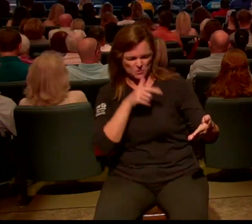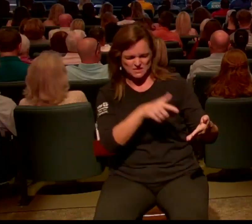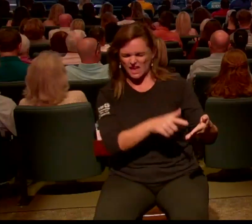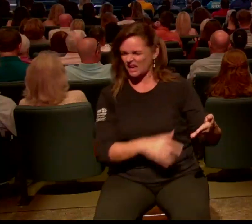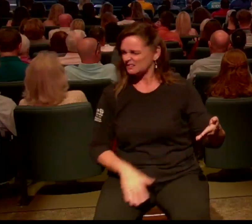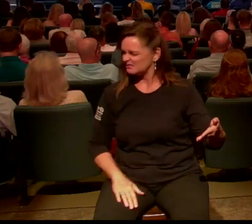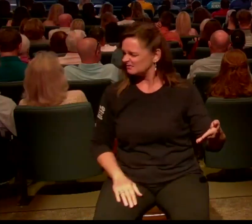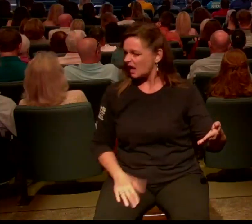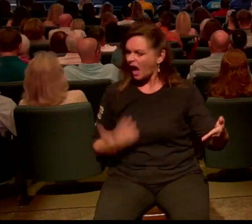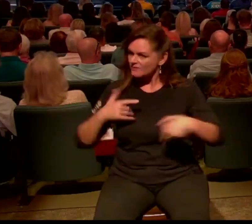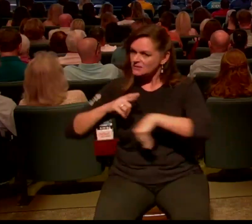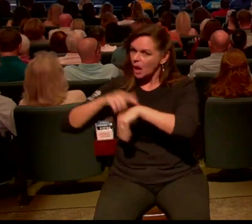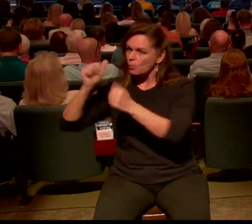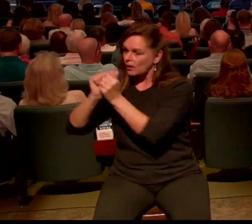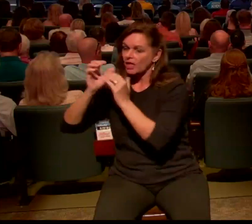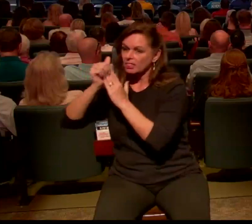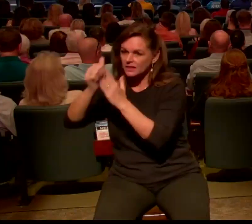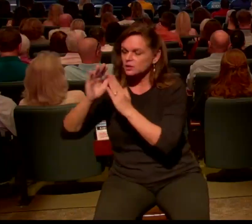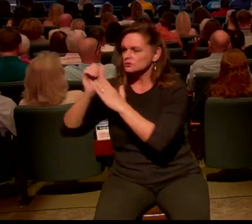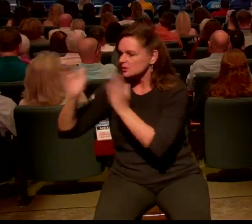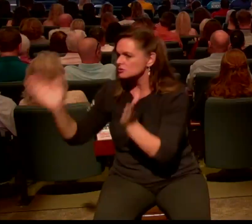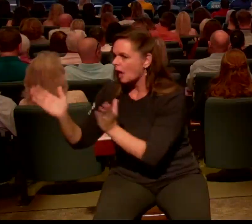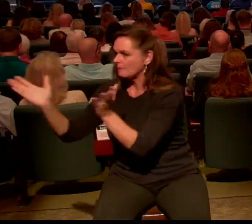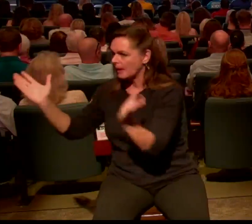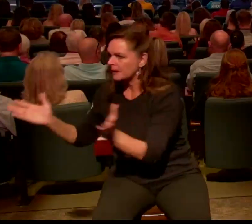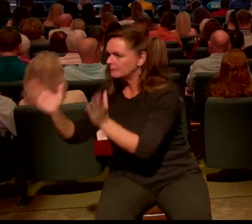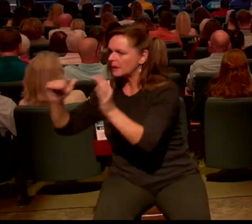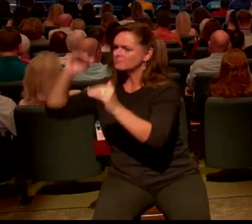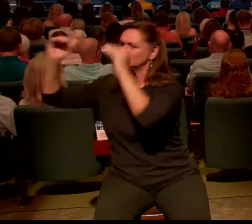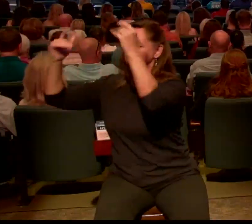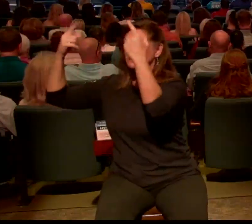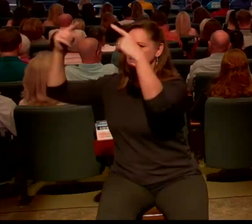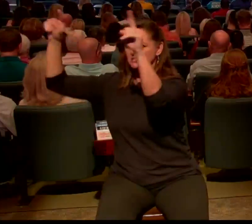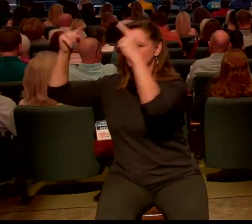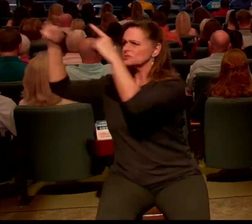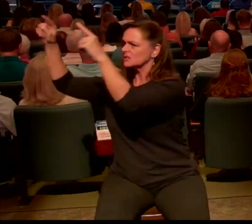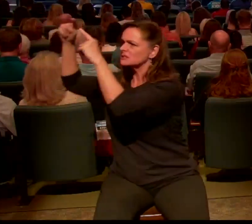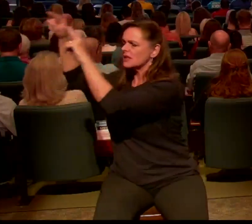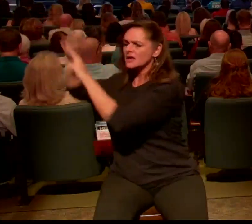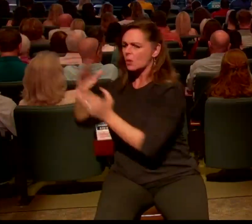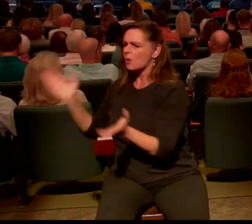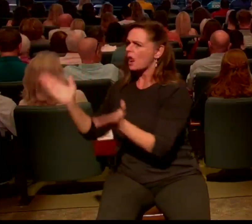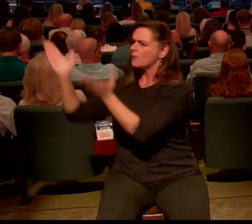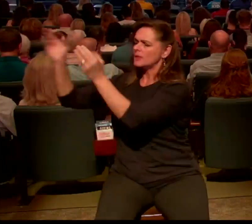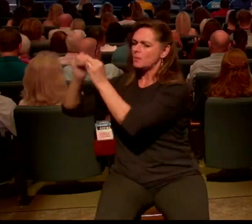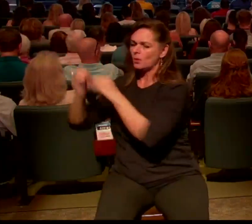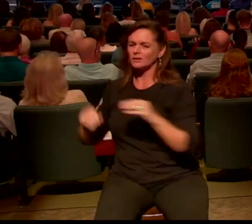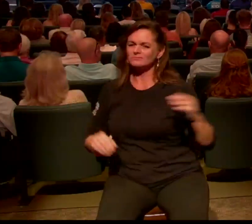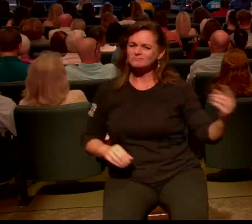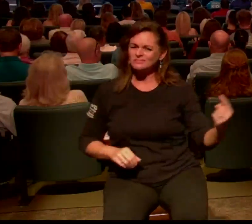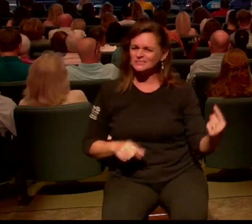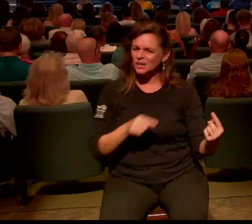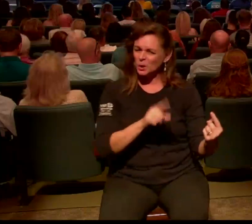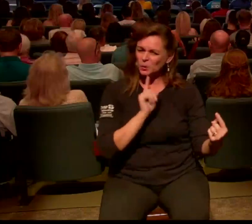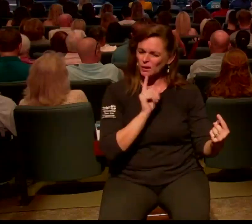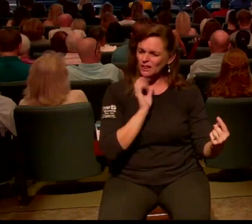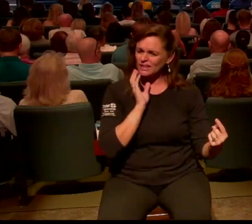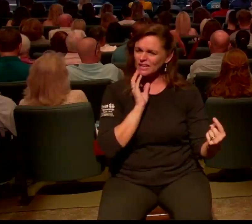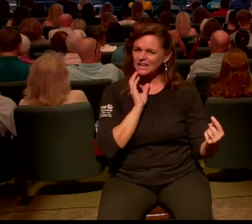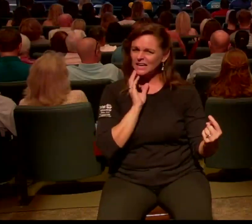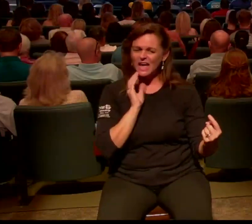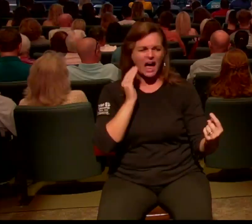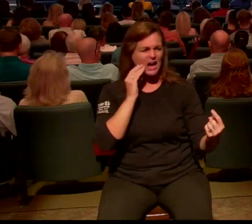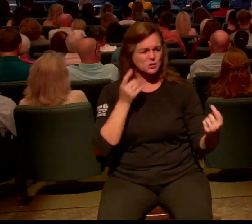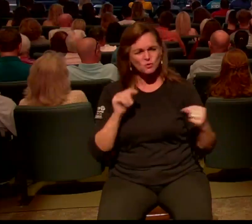trying to spend my time with leaders and get them going so they can get everyone else going, and I have this plan, and she said, honestly, I know that,